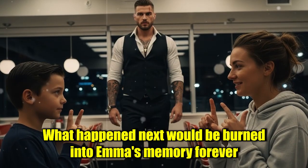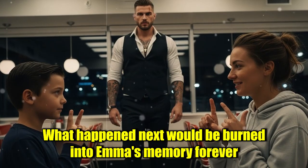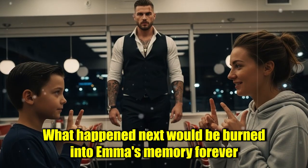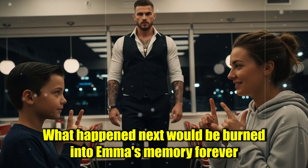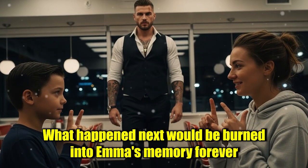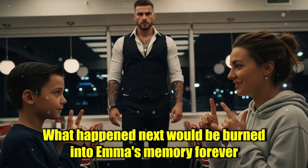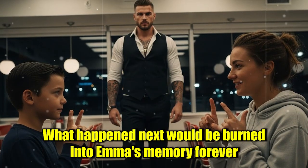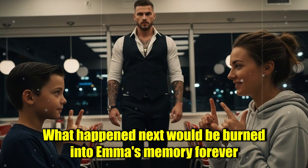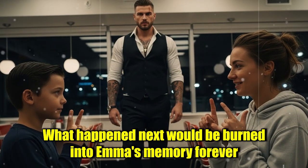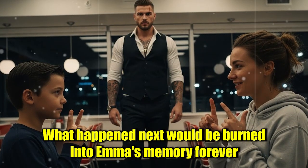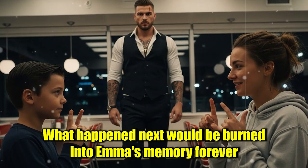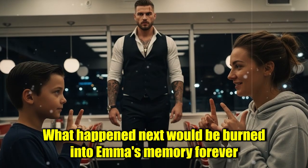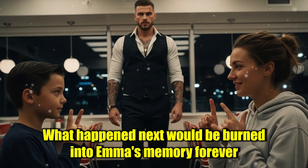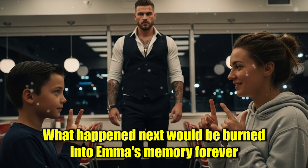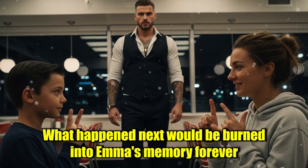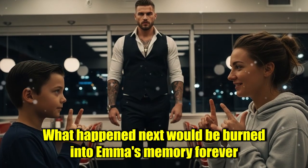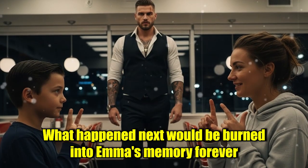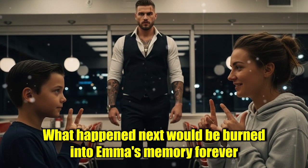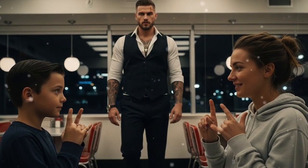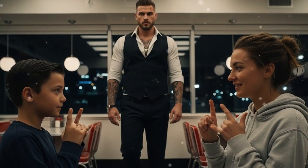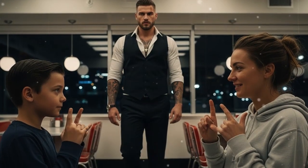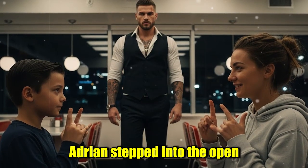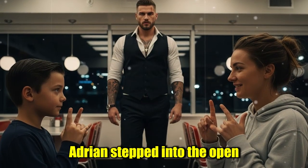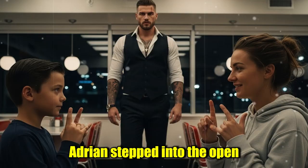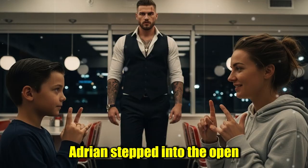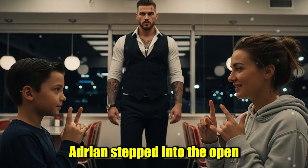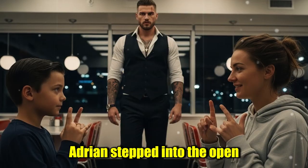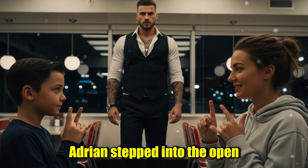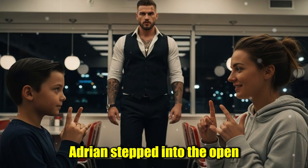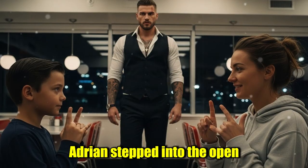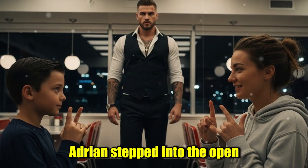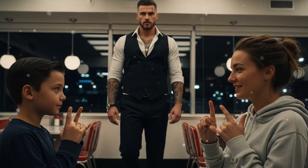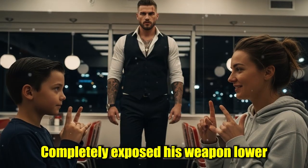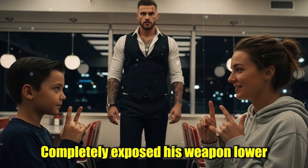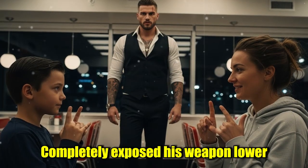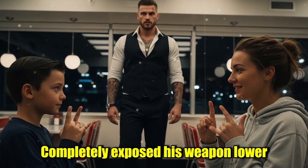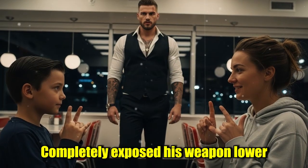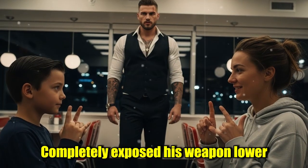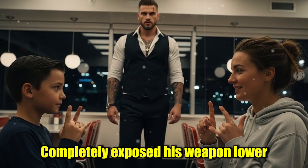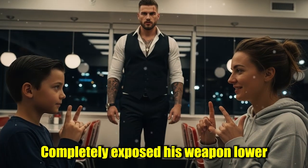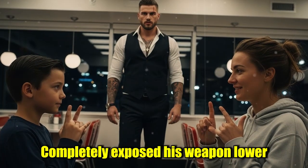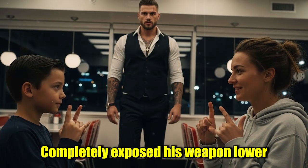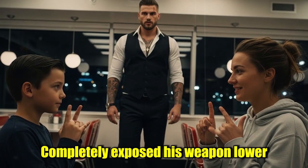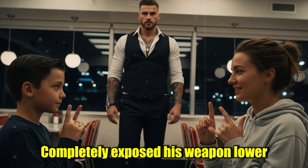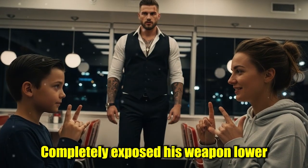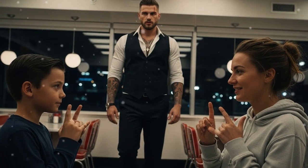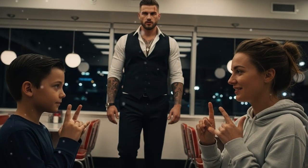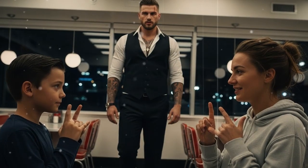happened next would be burned into Emma's memory forever. Adrian stepped into the open, completely exposed, his weapon lowered. For